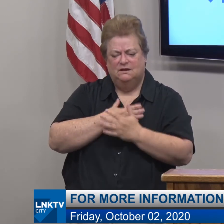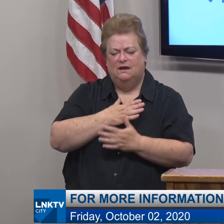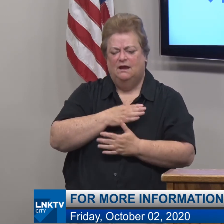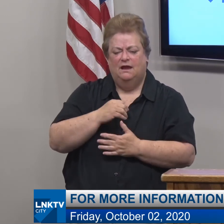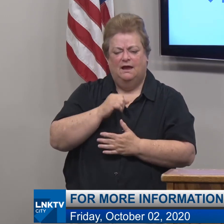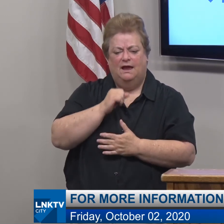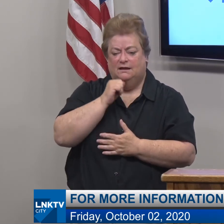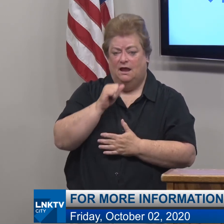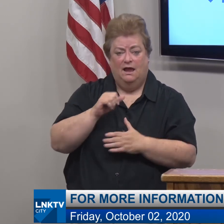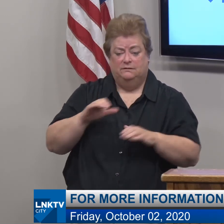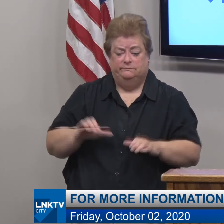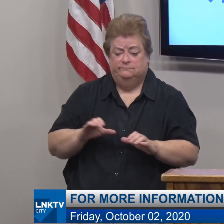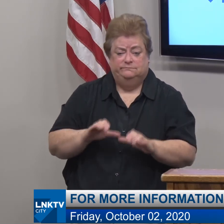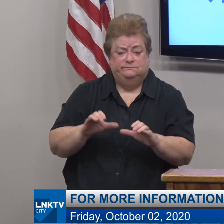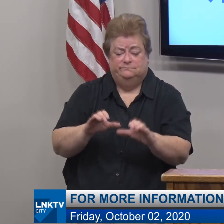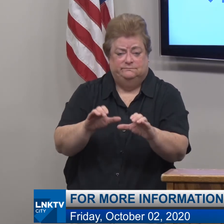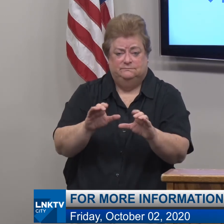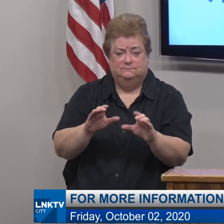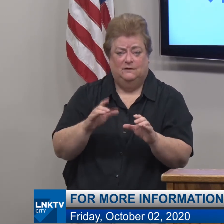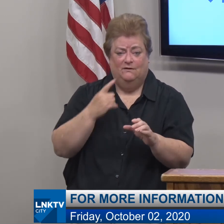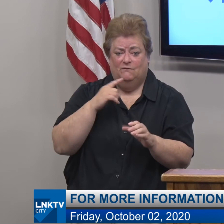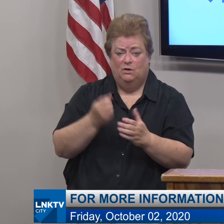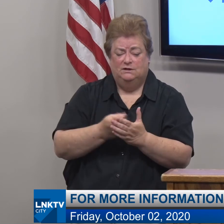some activity for a few days.